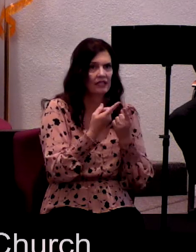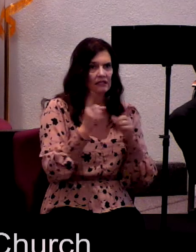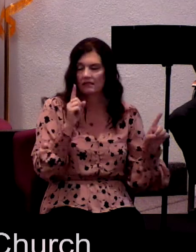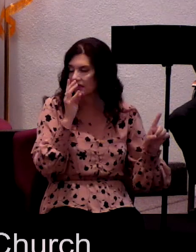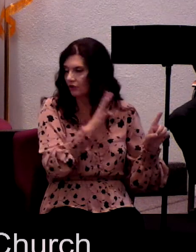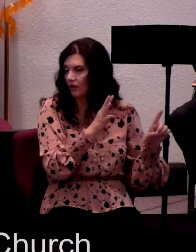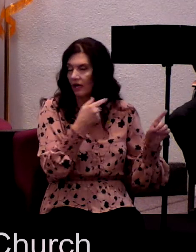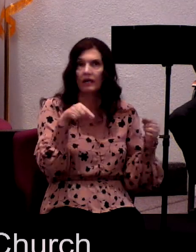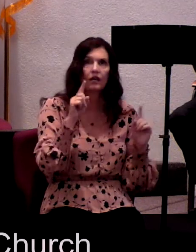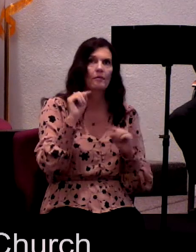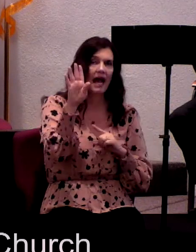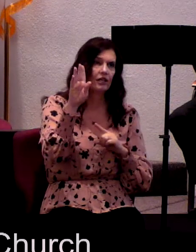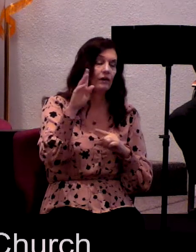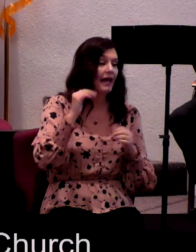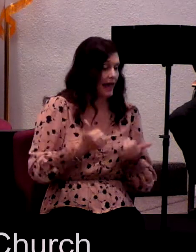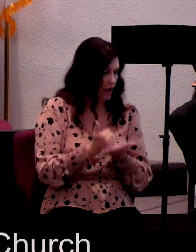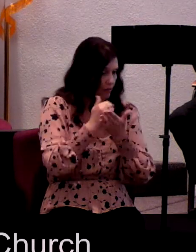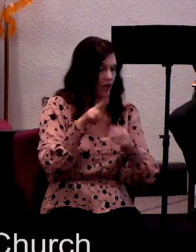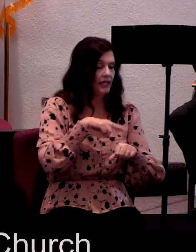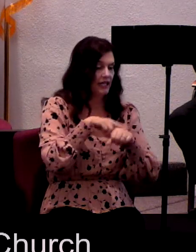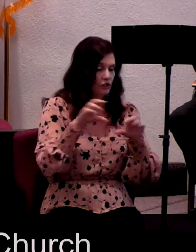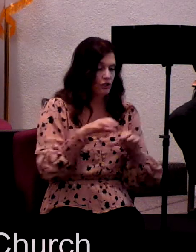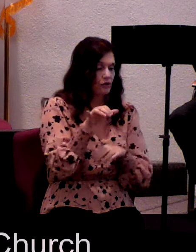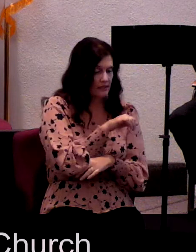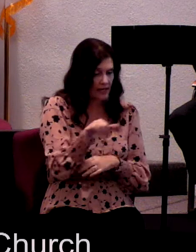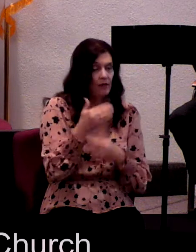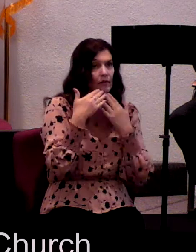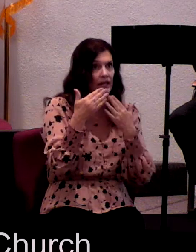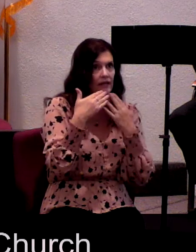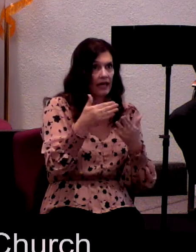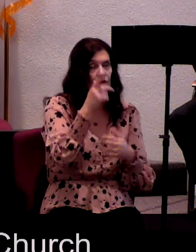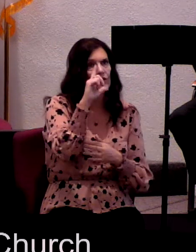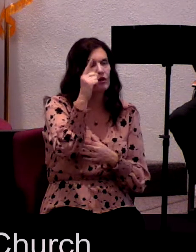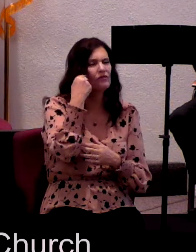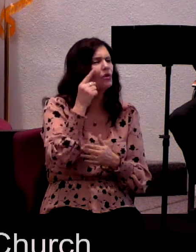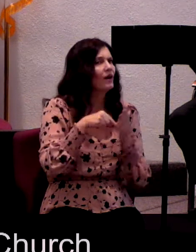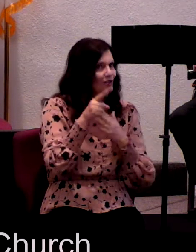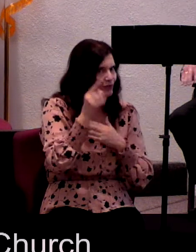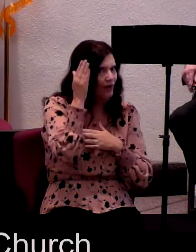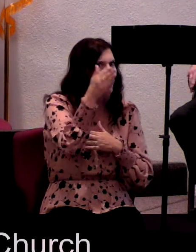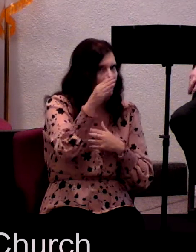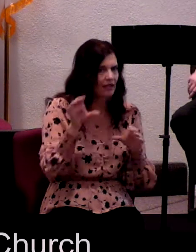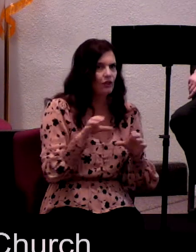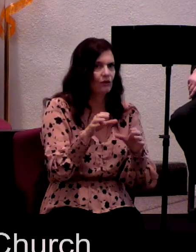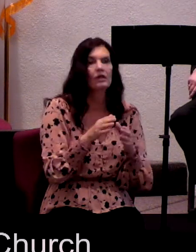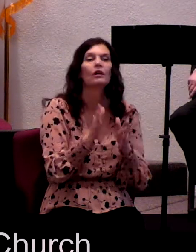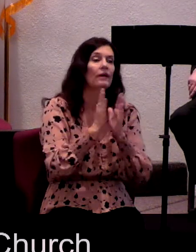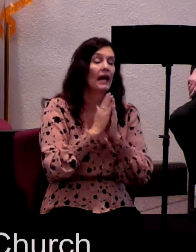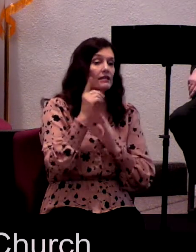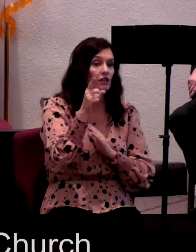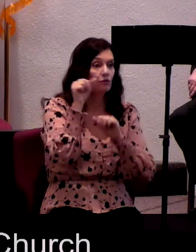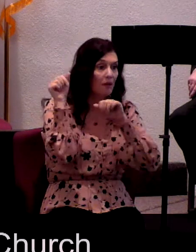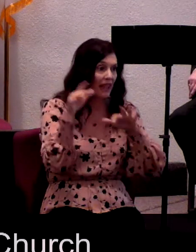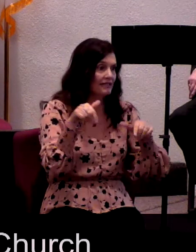help our nation to repent. And we thank you, Lord, for what you're going to do. Lord, we ask that you'd bless